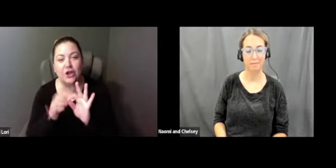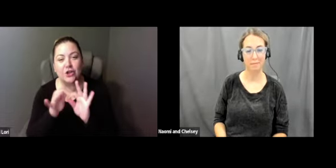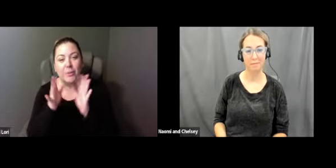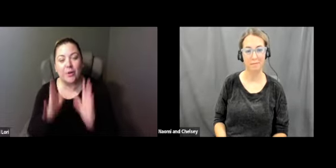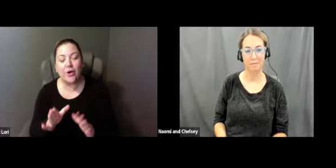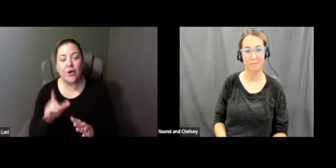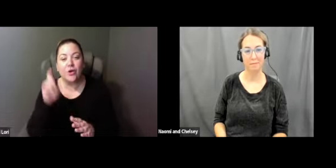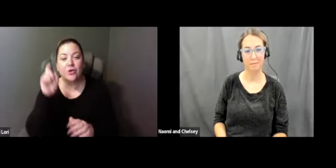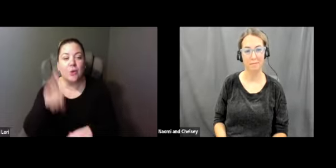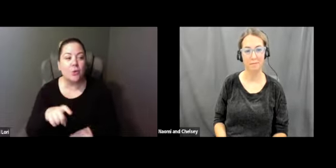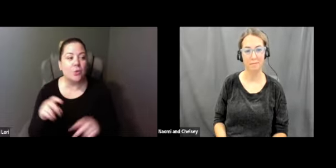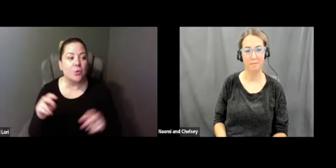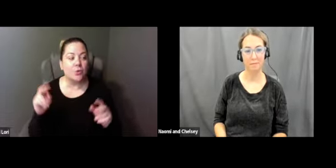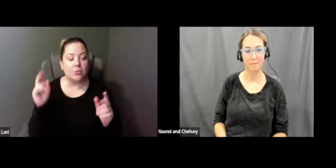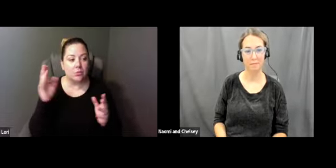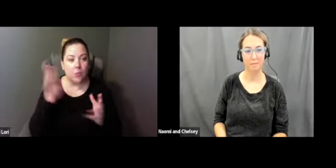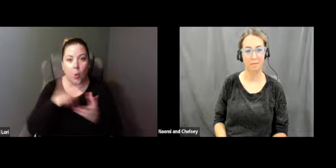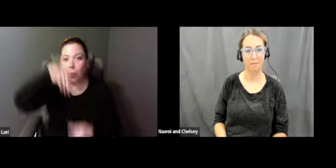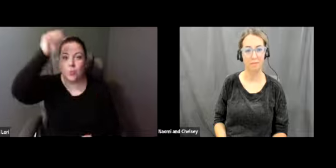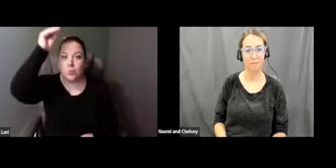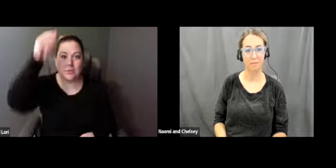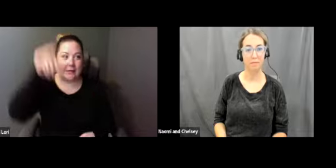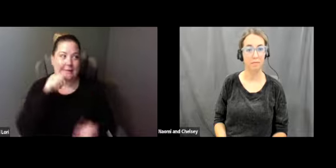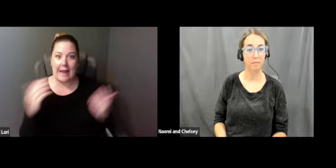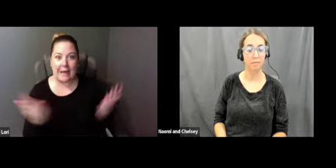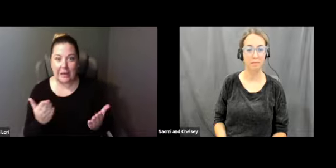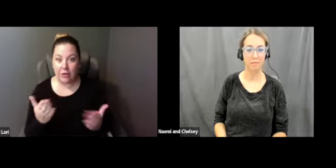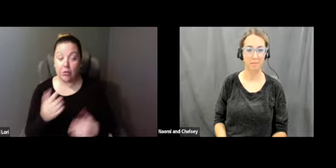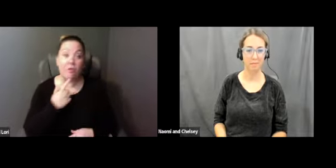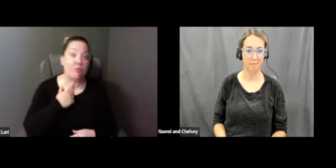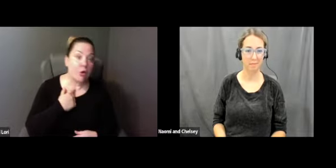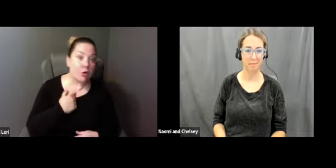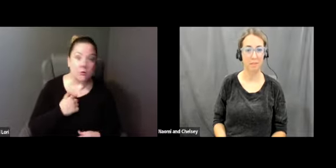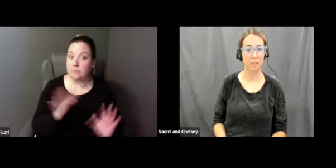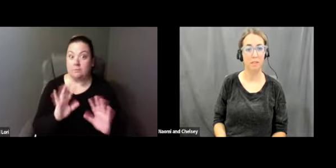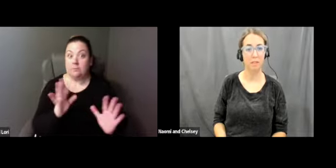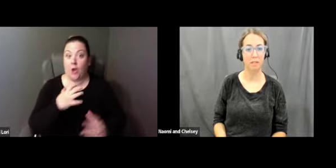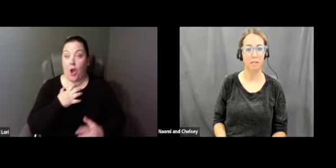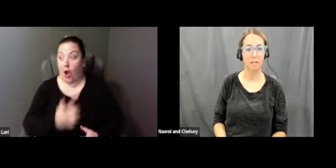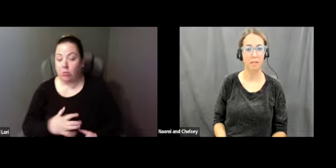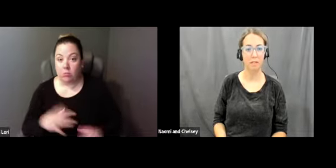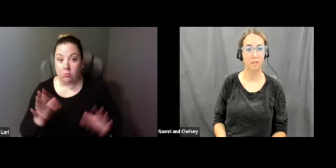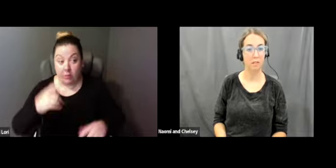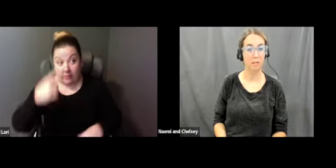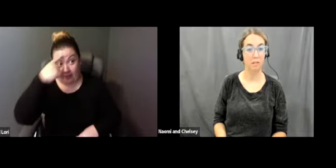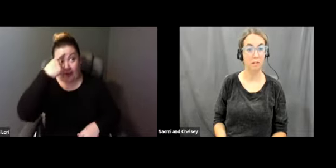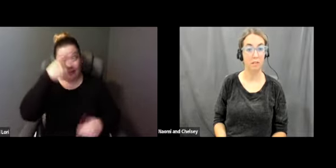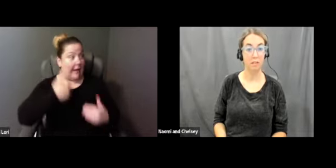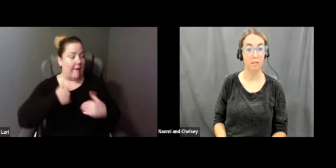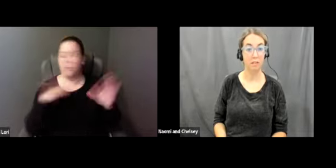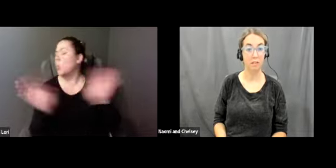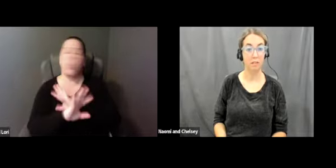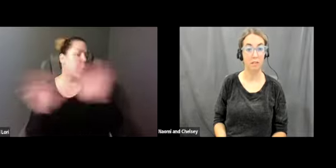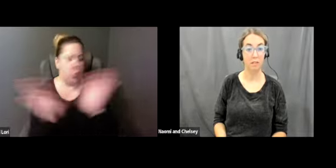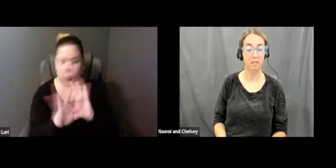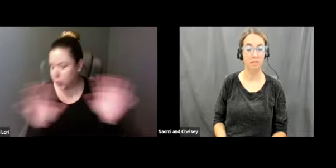be invisible. We are, we can't be thirsty or hungry or have thoughts or opinions, and we just